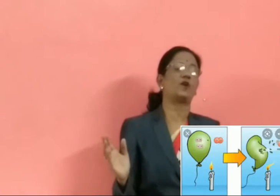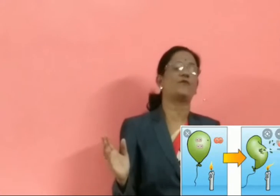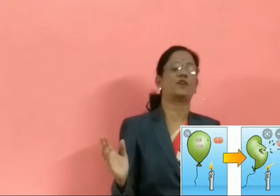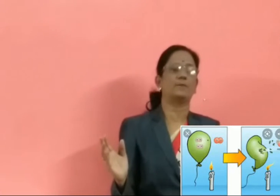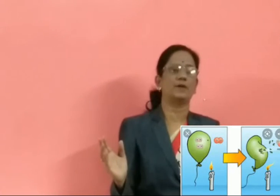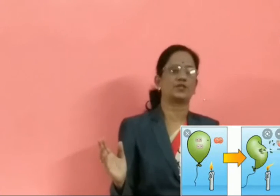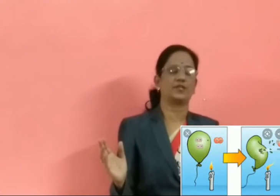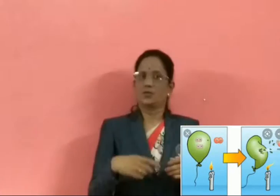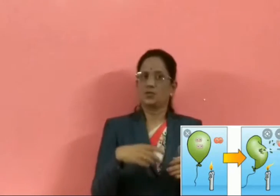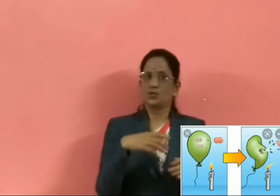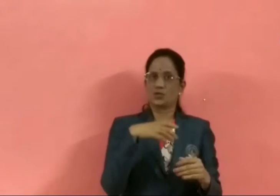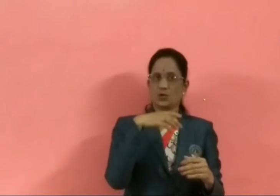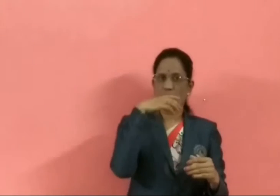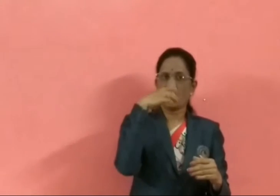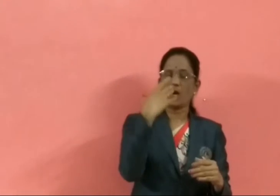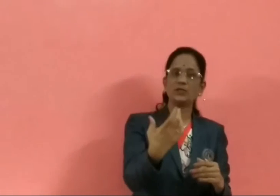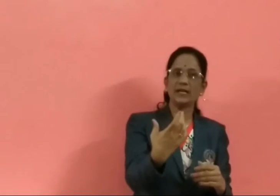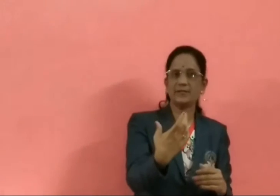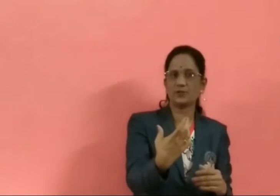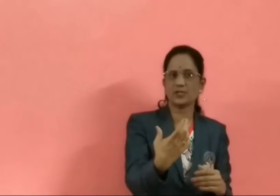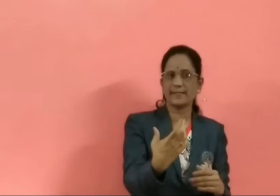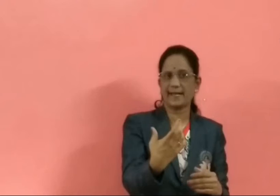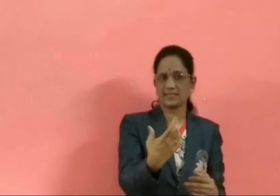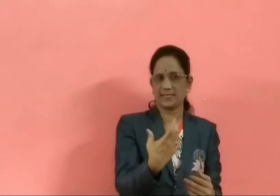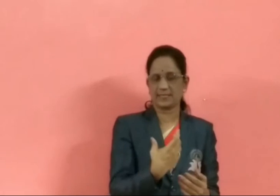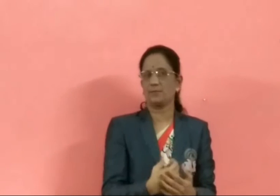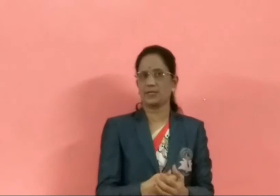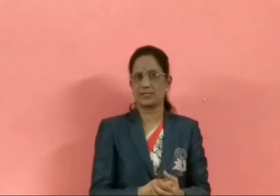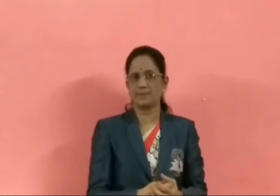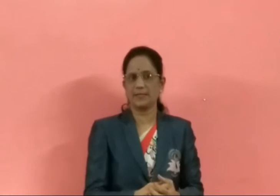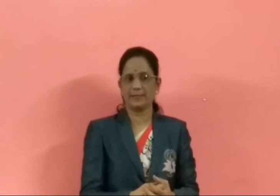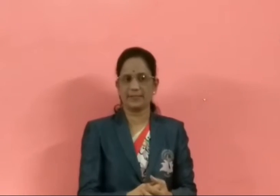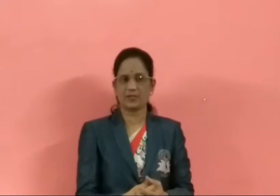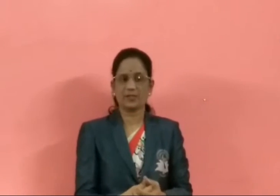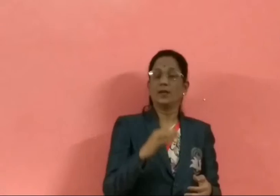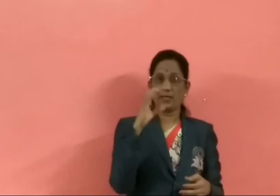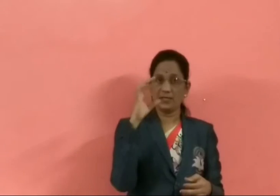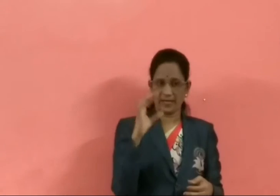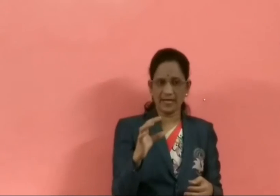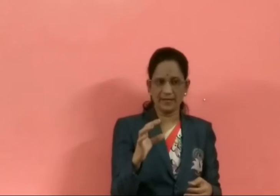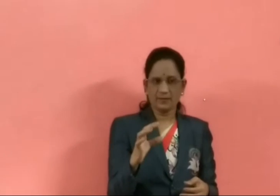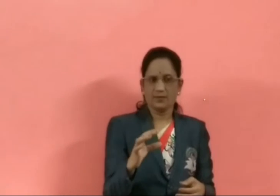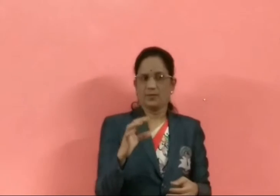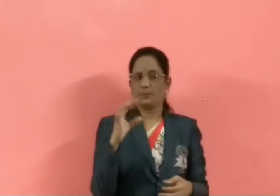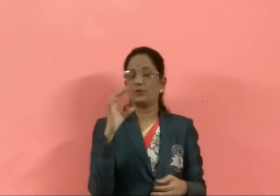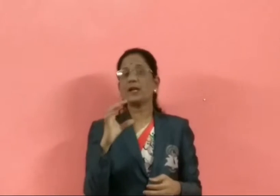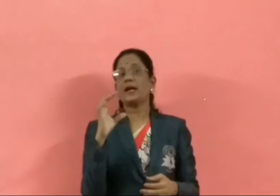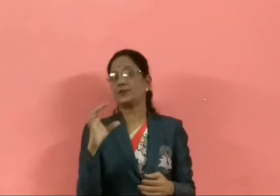of combustion. So how the hydrogen gas is combustible in nature? In air, pure